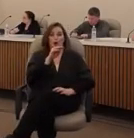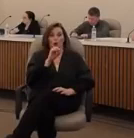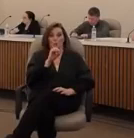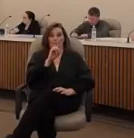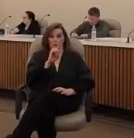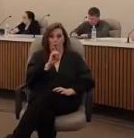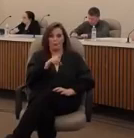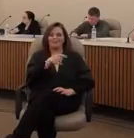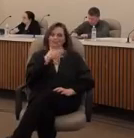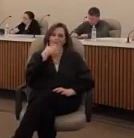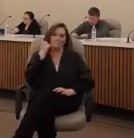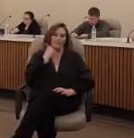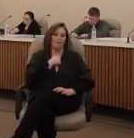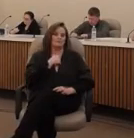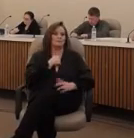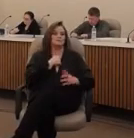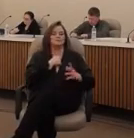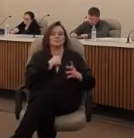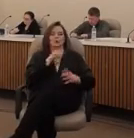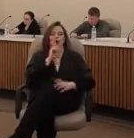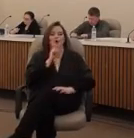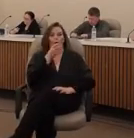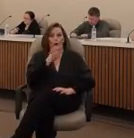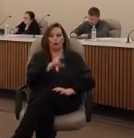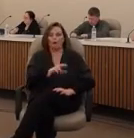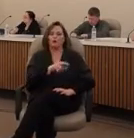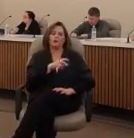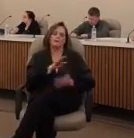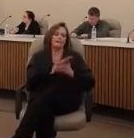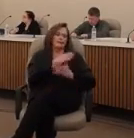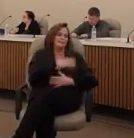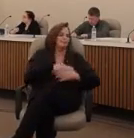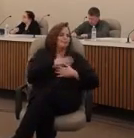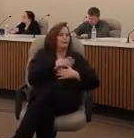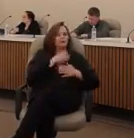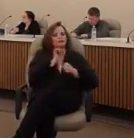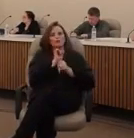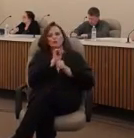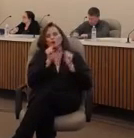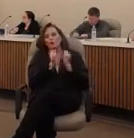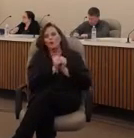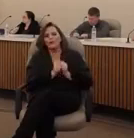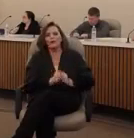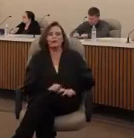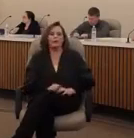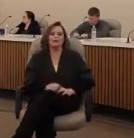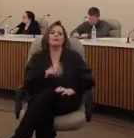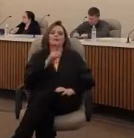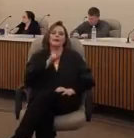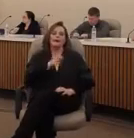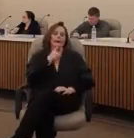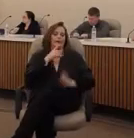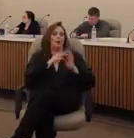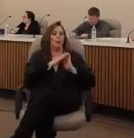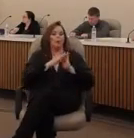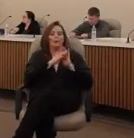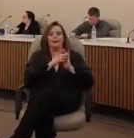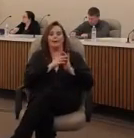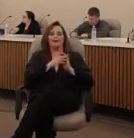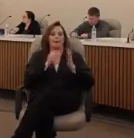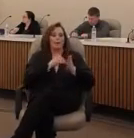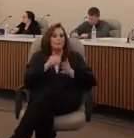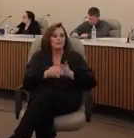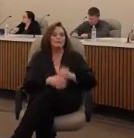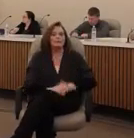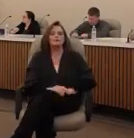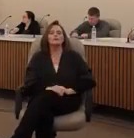with, and that he is the kind of person who, his word means a lot. Okay. So they